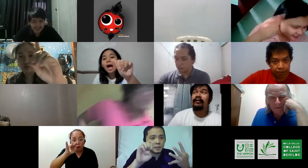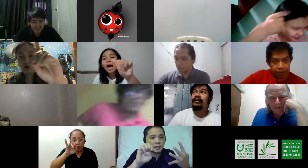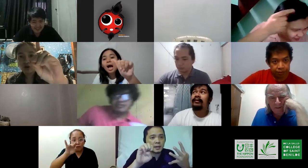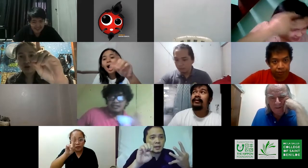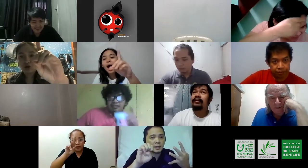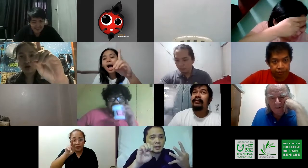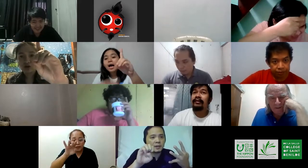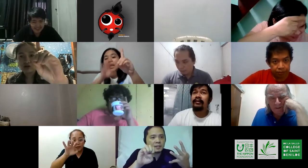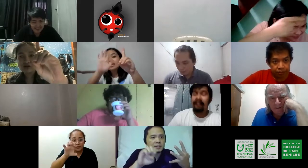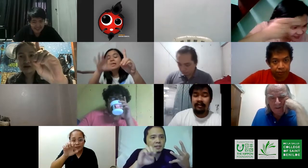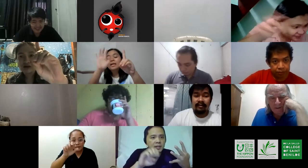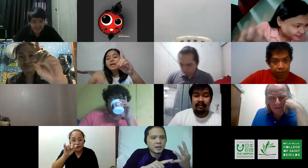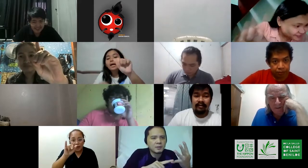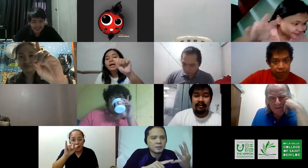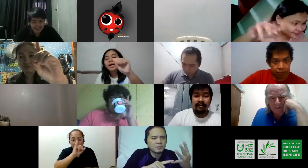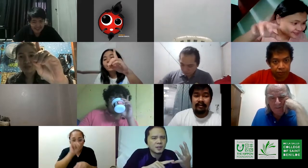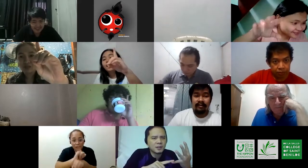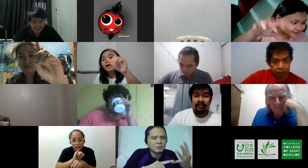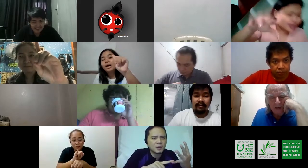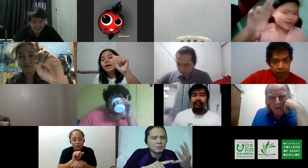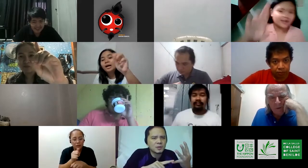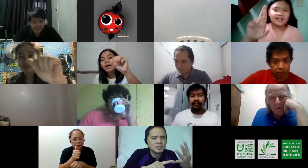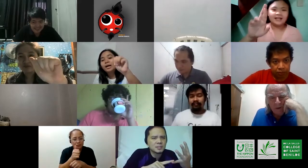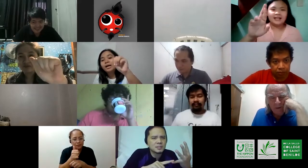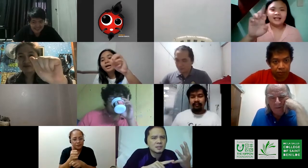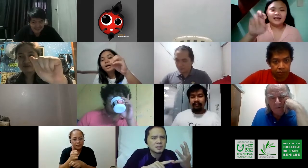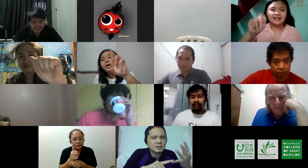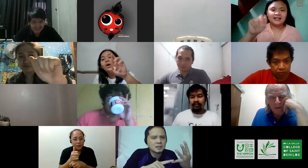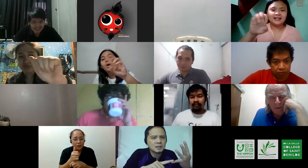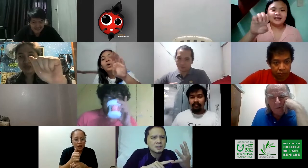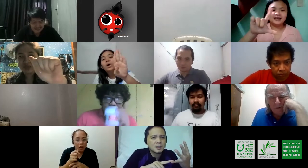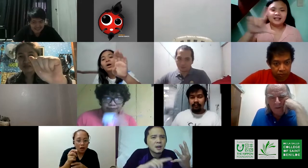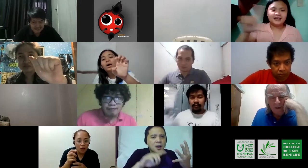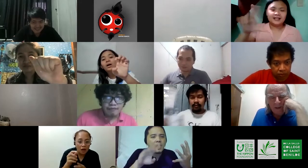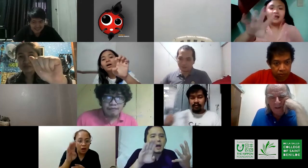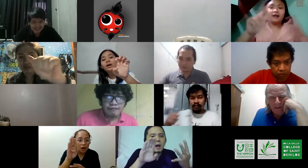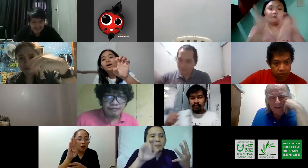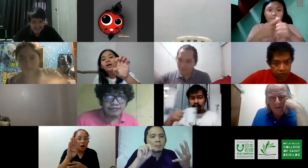Yes, Providence, and then the other one was Bangkok, Thailand.